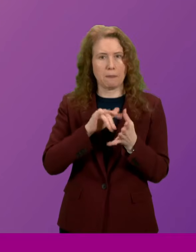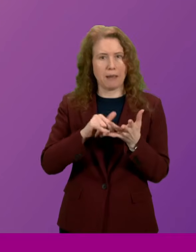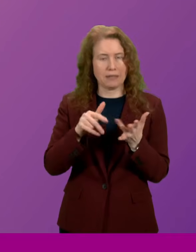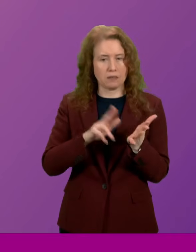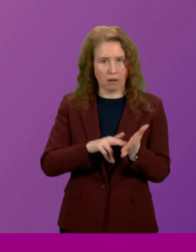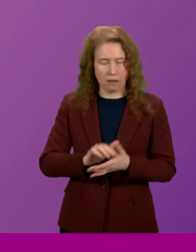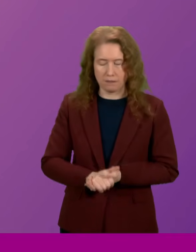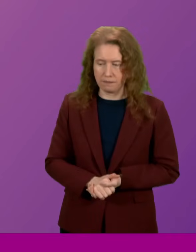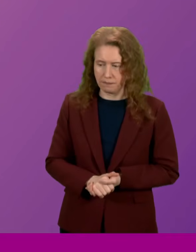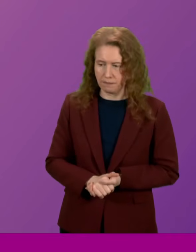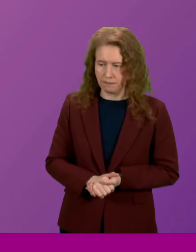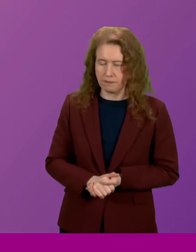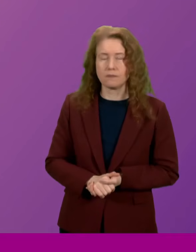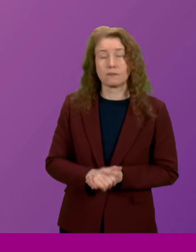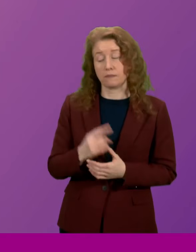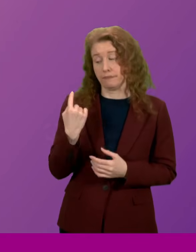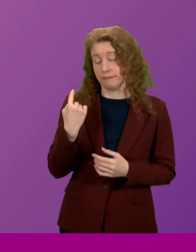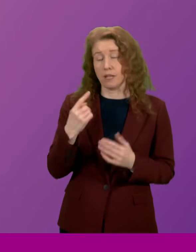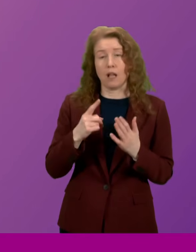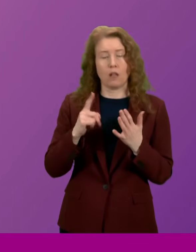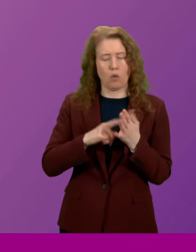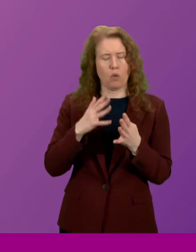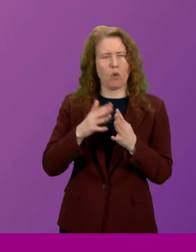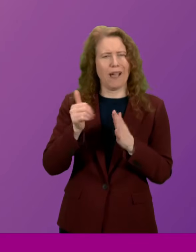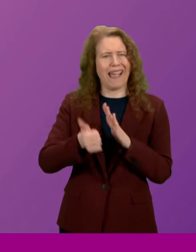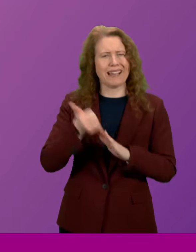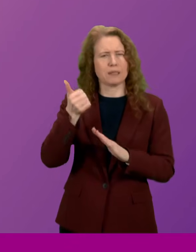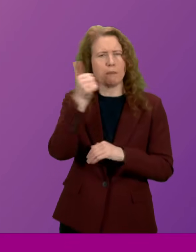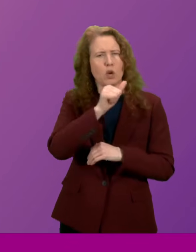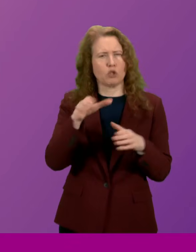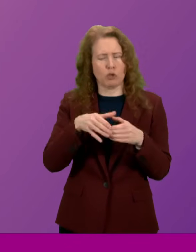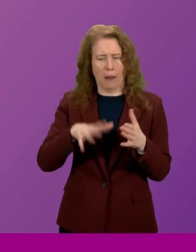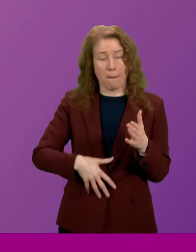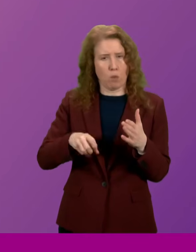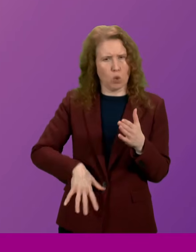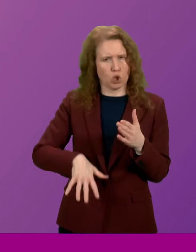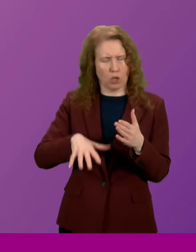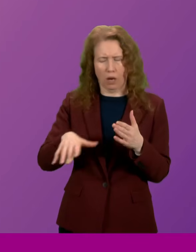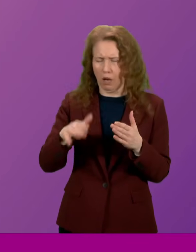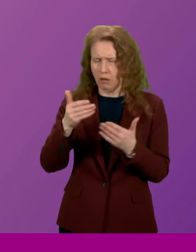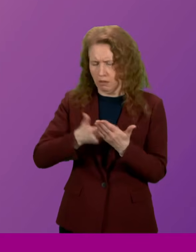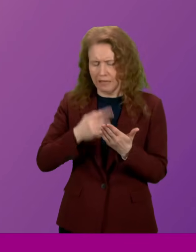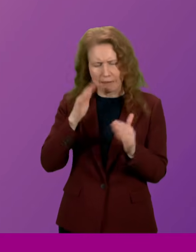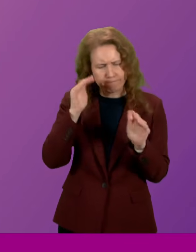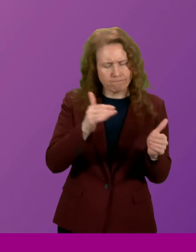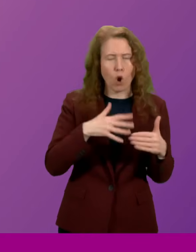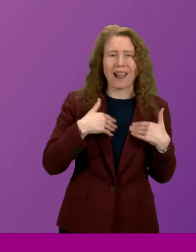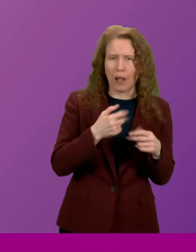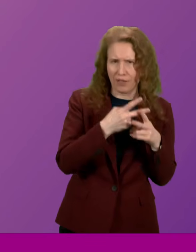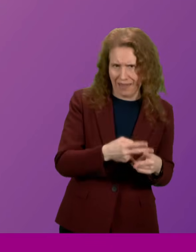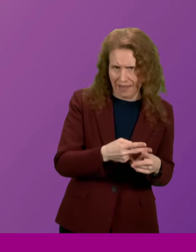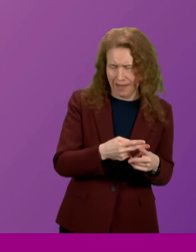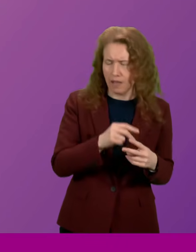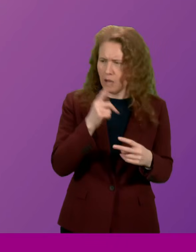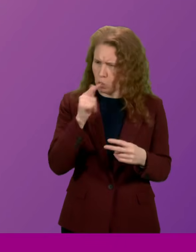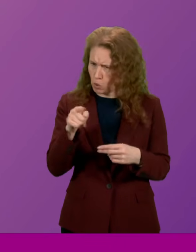Thank you. Given the report by the Abortion Law Expert Group that came out last Friday with its emphasis on healthcare, can the First Minister give